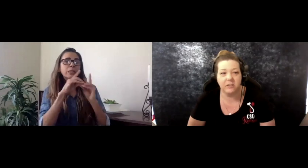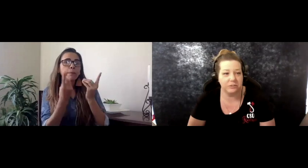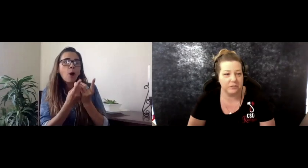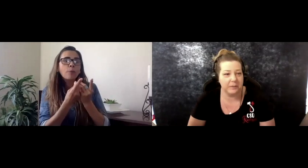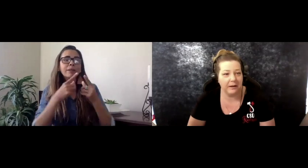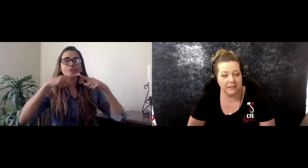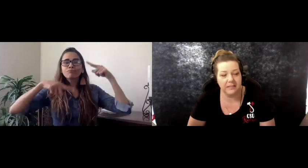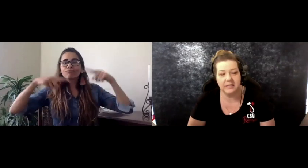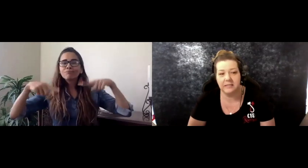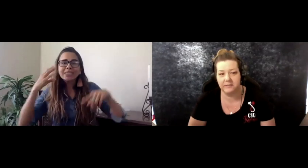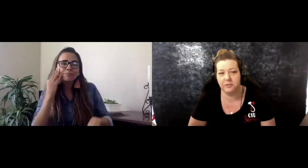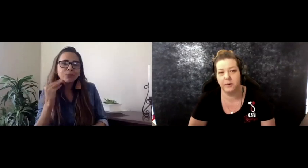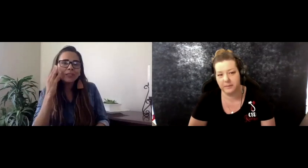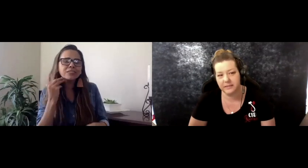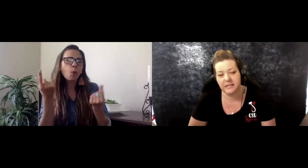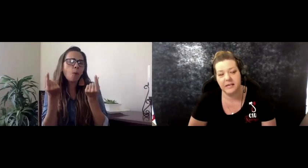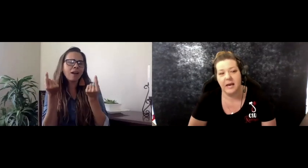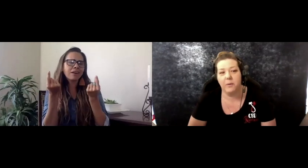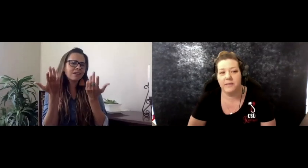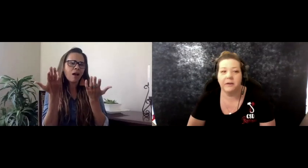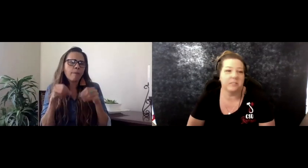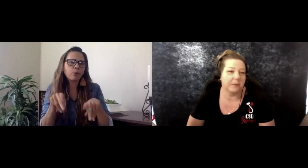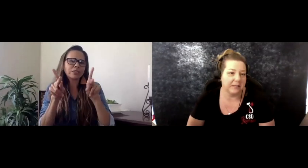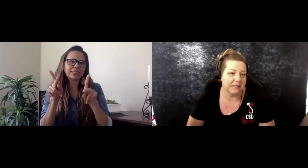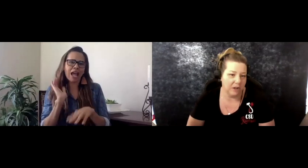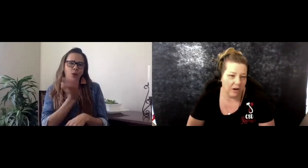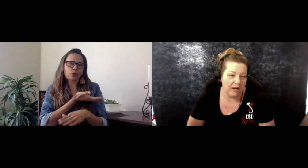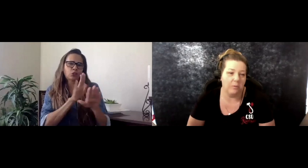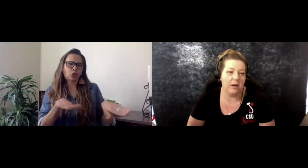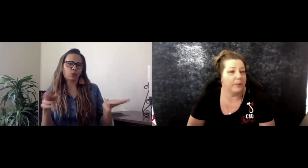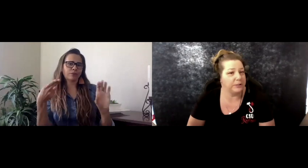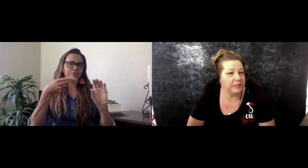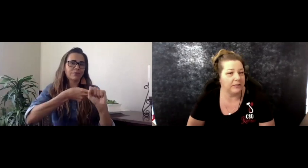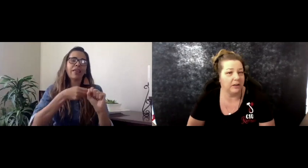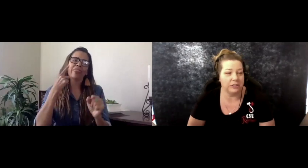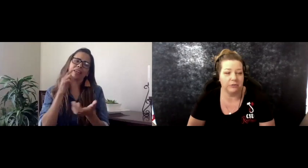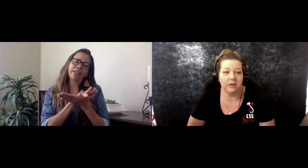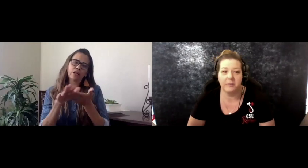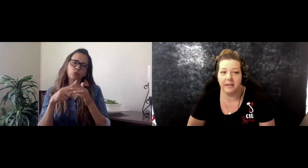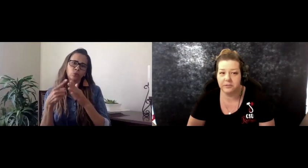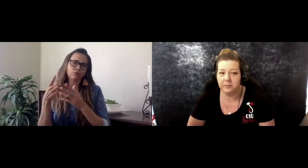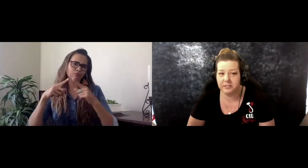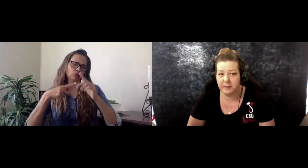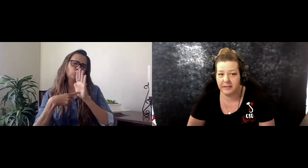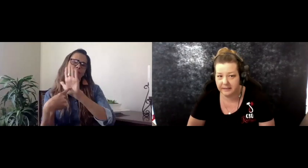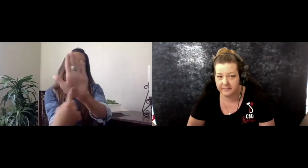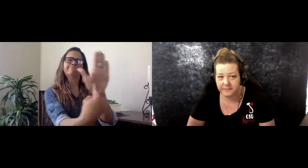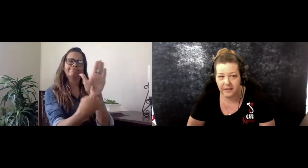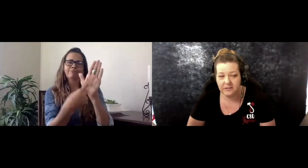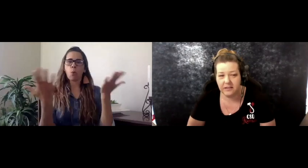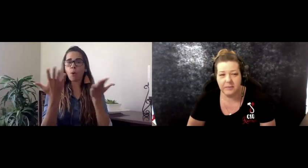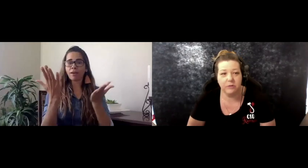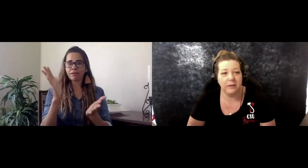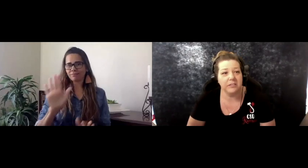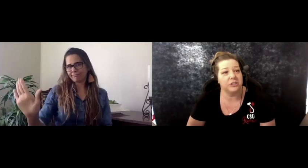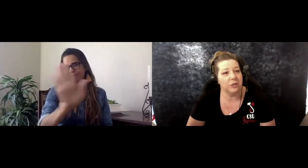our students' parents in different departments, what their experiences are and what opportunities our children are being able to participate in. So I